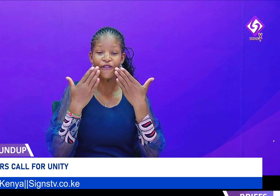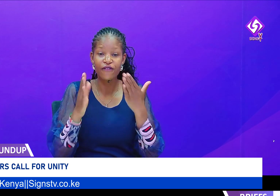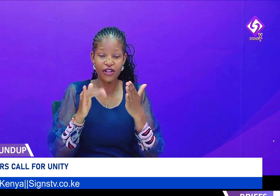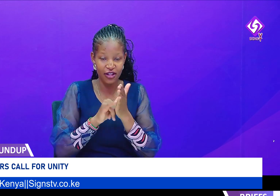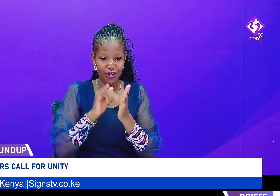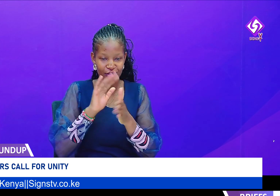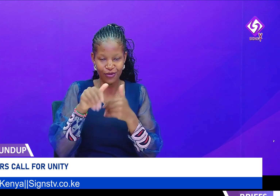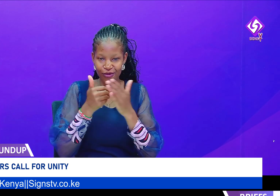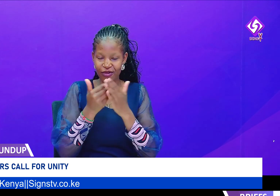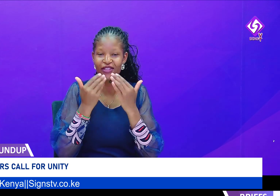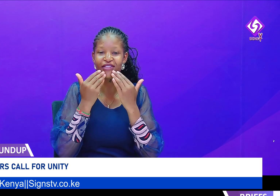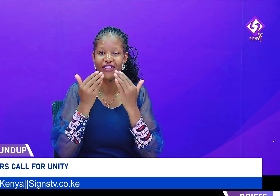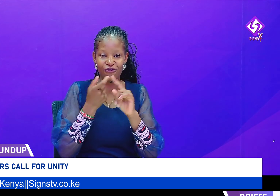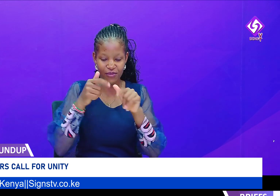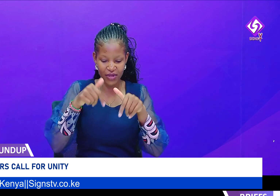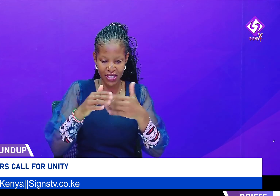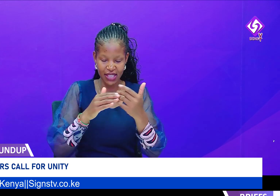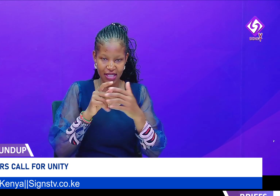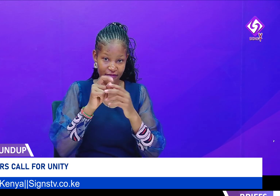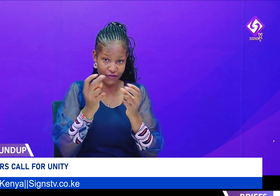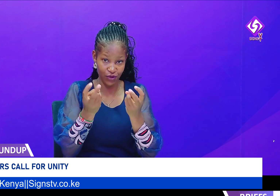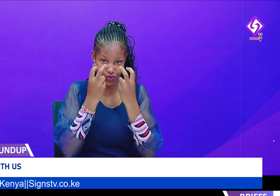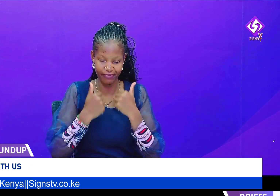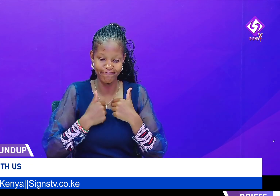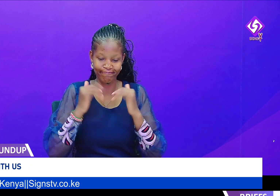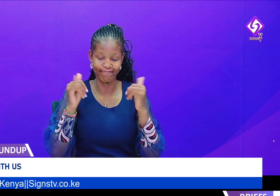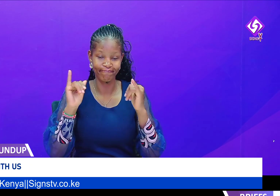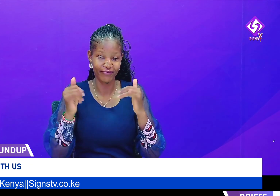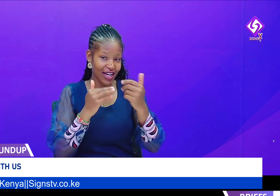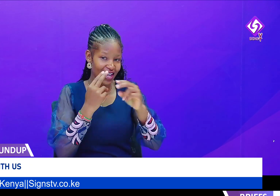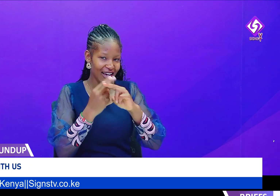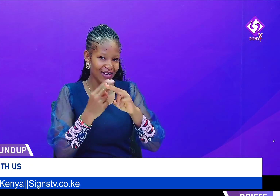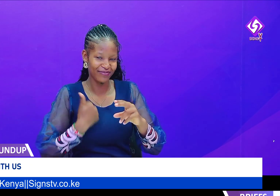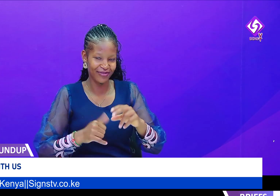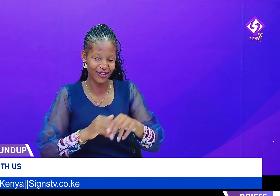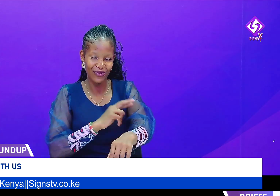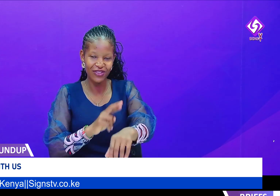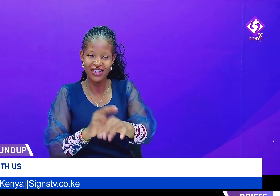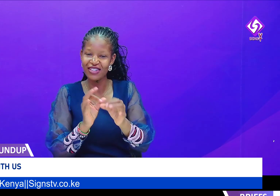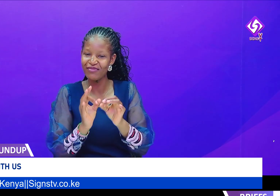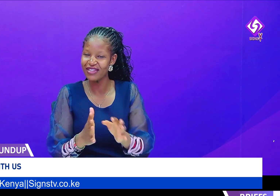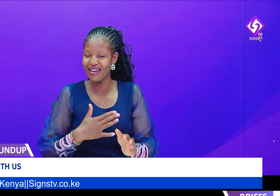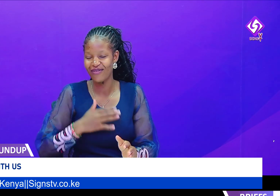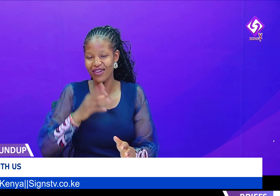That is all for the brief news. Thank you for staying tuned on Sides TV. My name is Ruth Wairimo and our